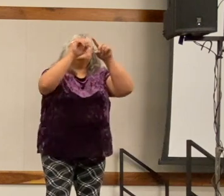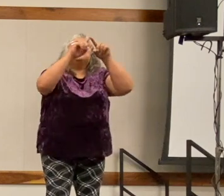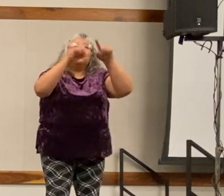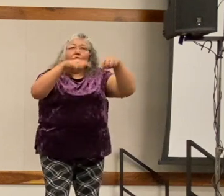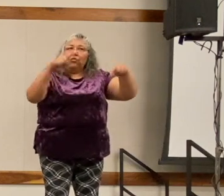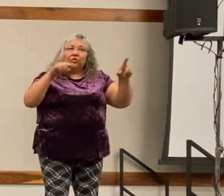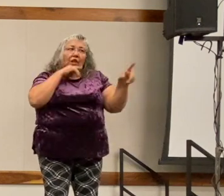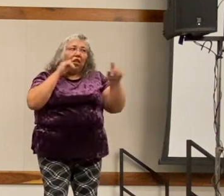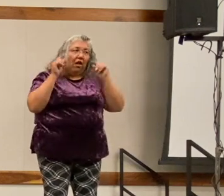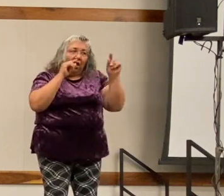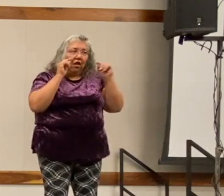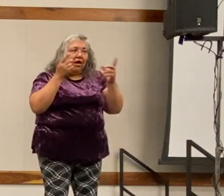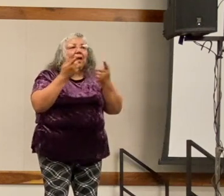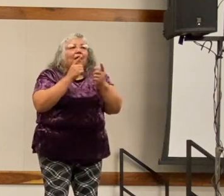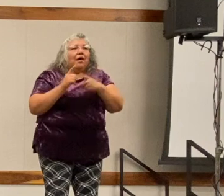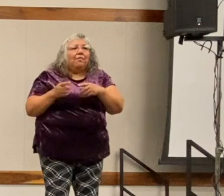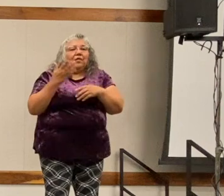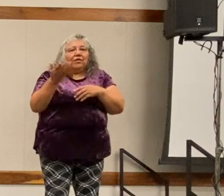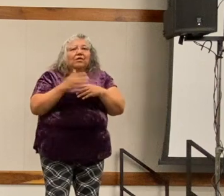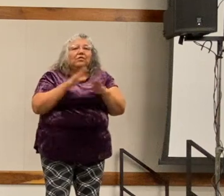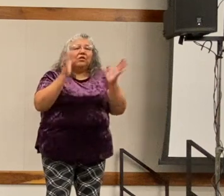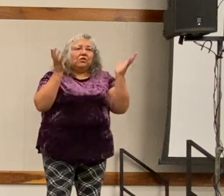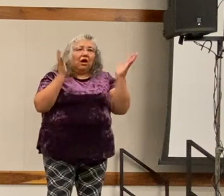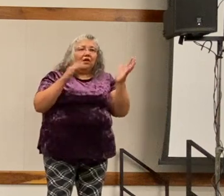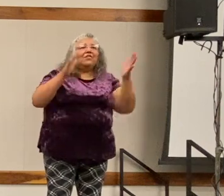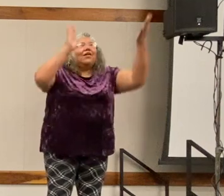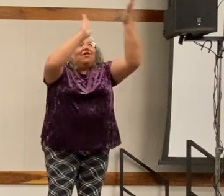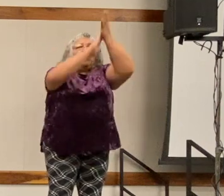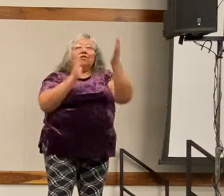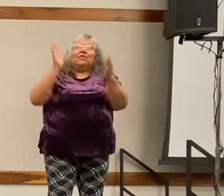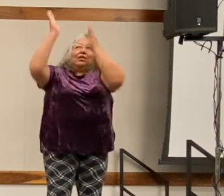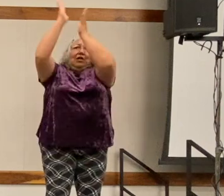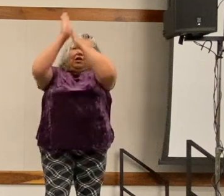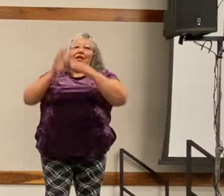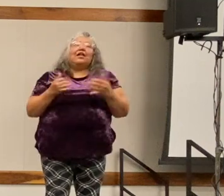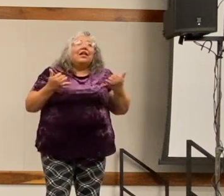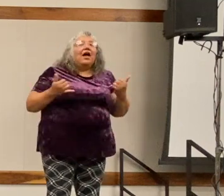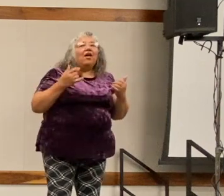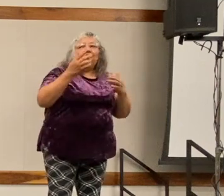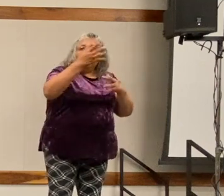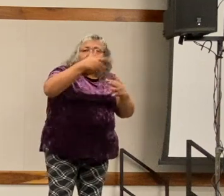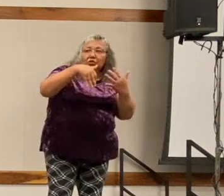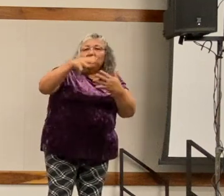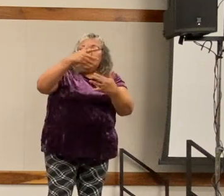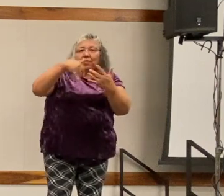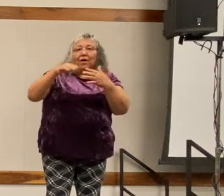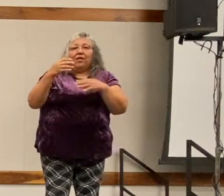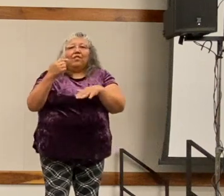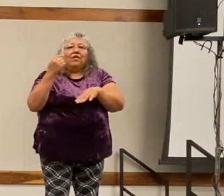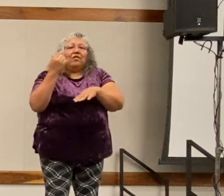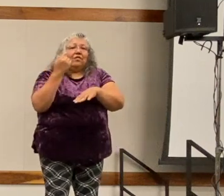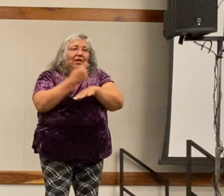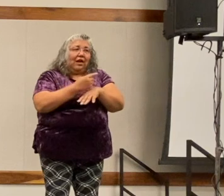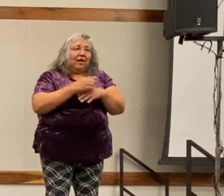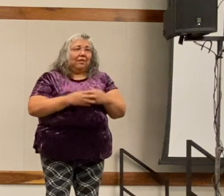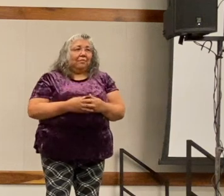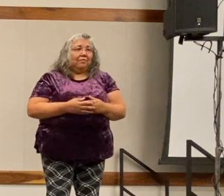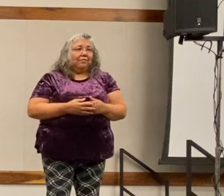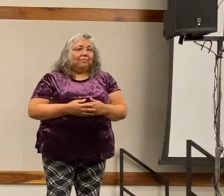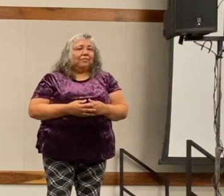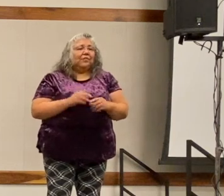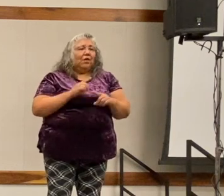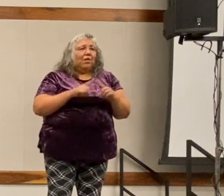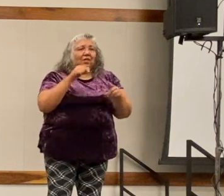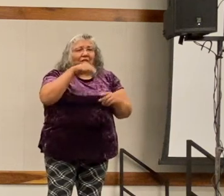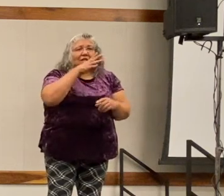that was just happening there, right? They're talking to each other. They're high-fiving each other. Then they're just going about their day. But she